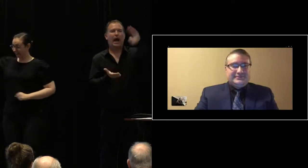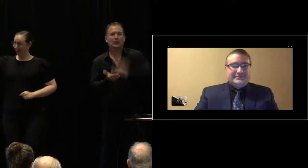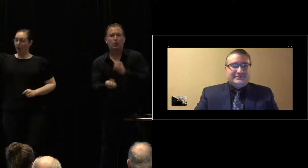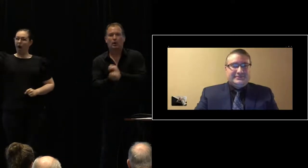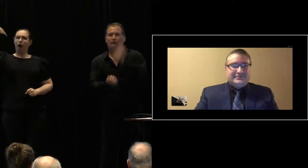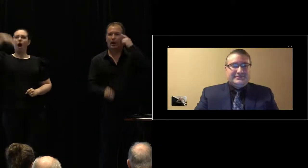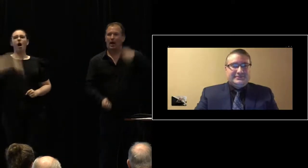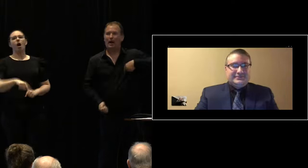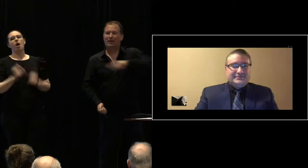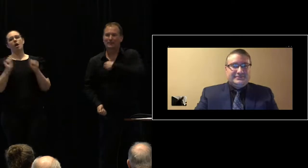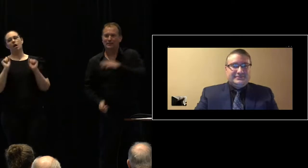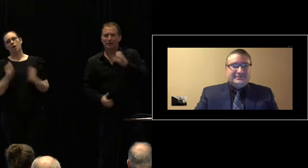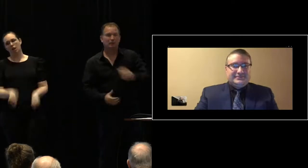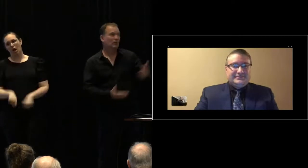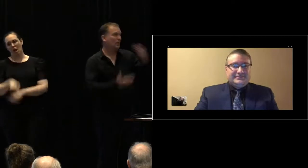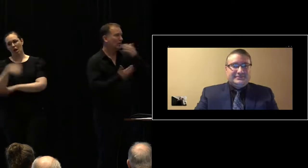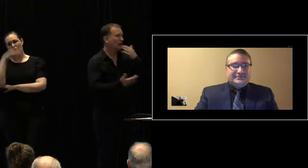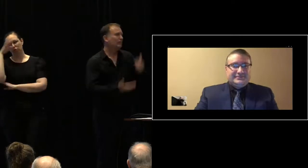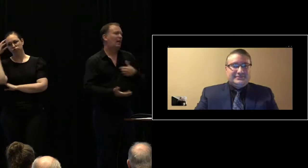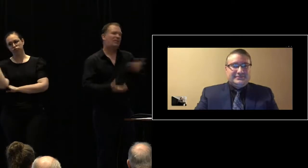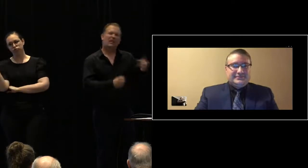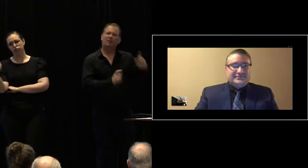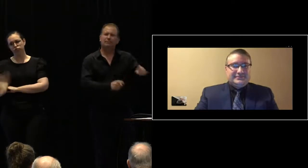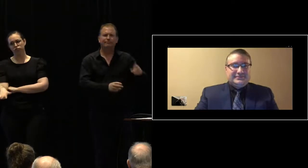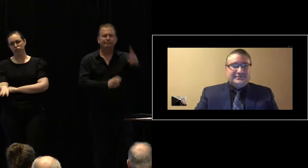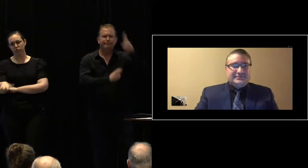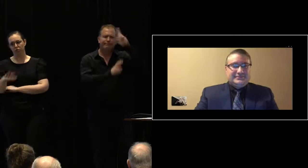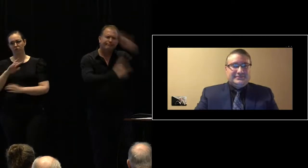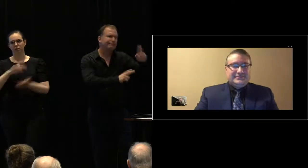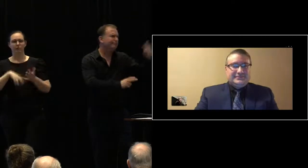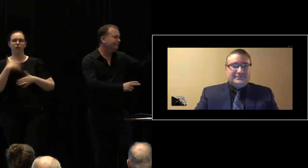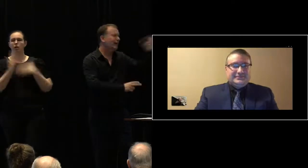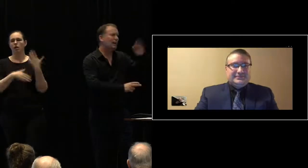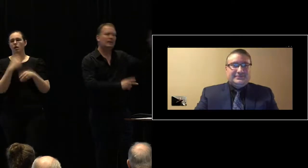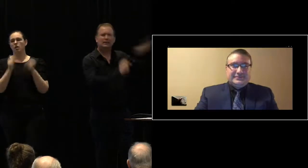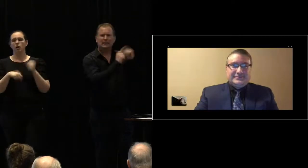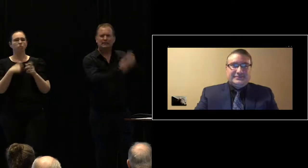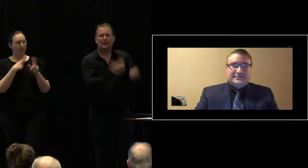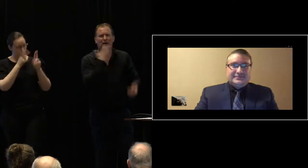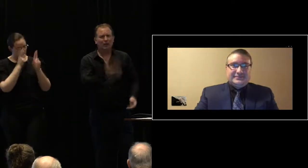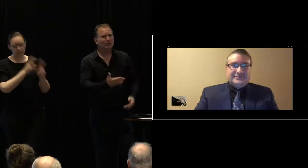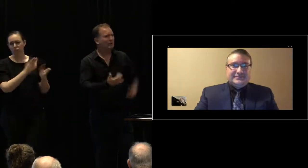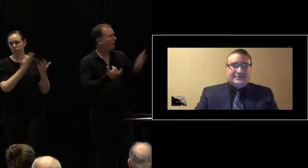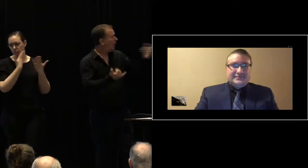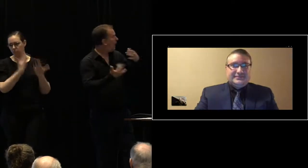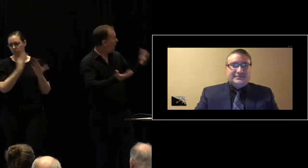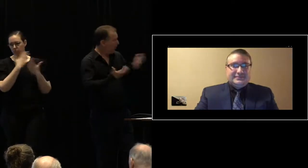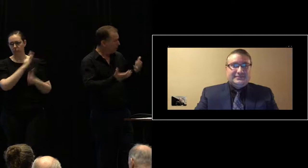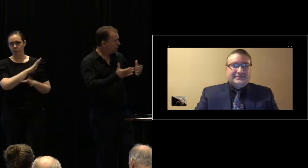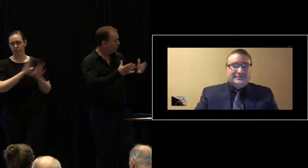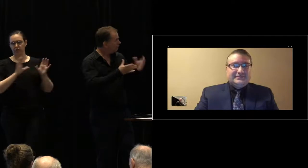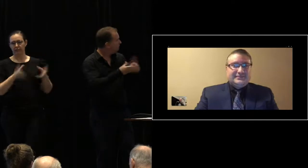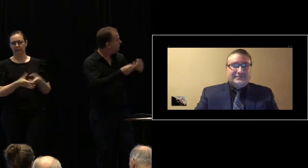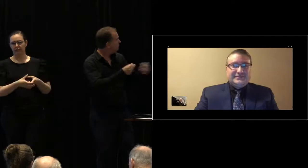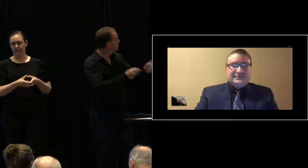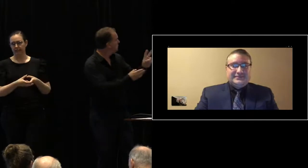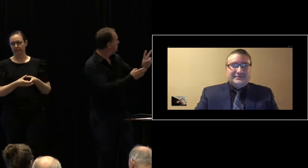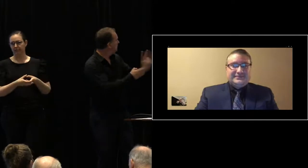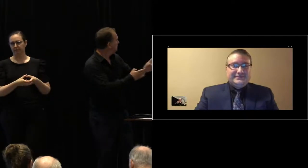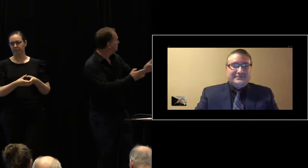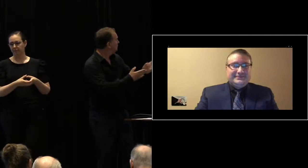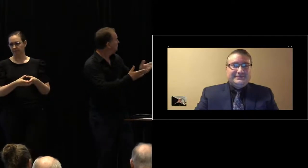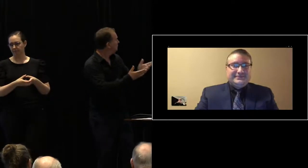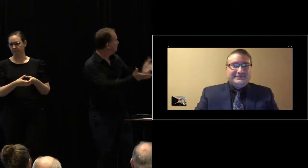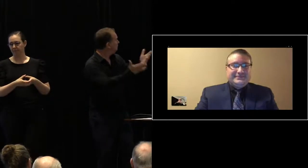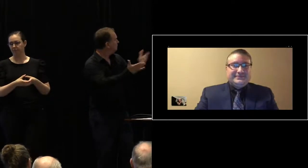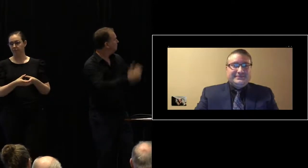our thanks to the work and the advocacy that was done by Frank and others at the national level and the team that Frank led. So Frank, I just